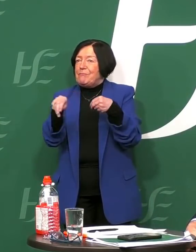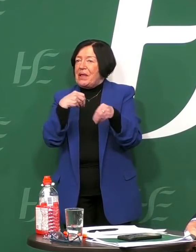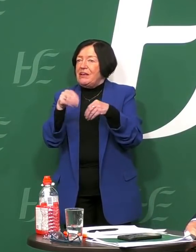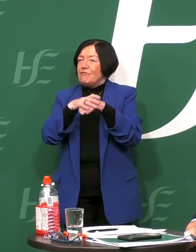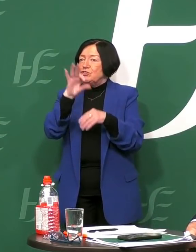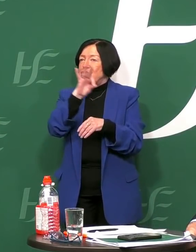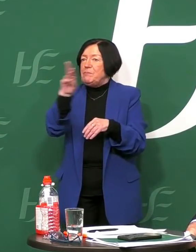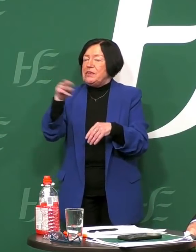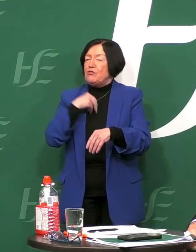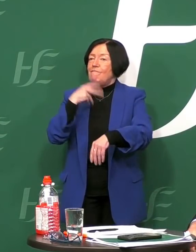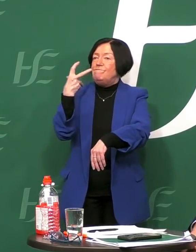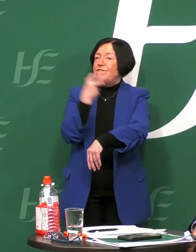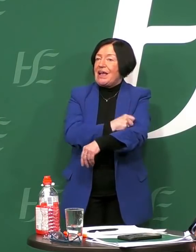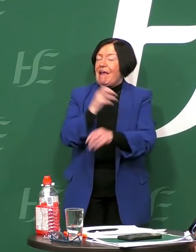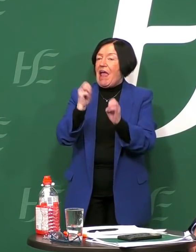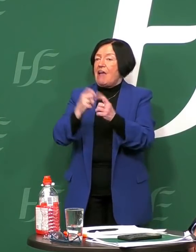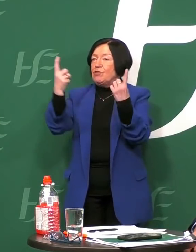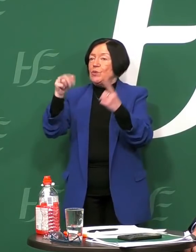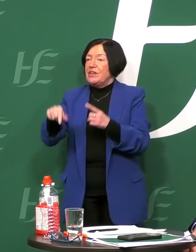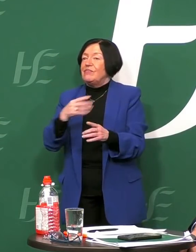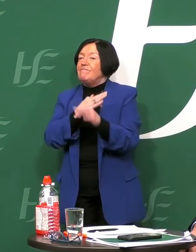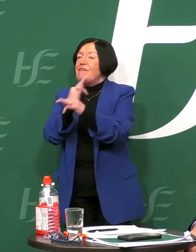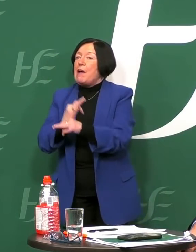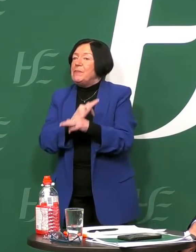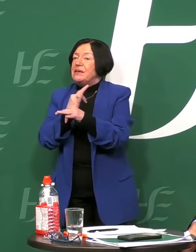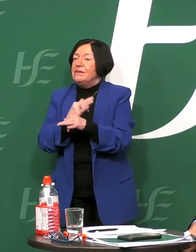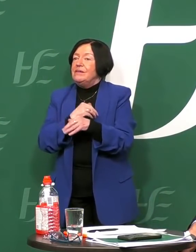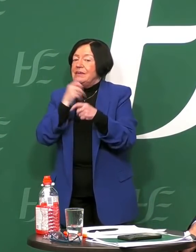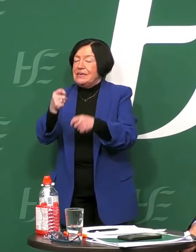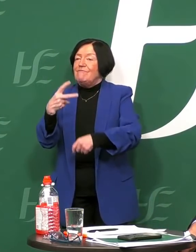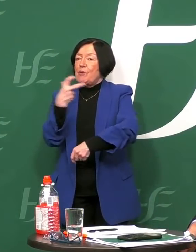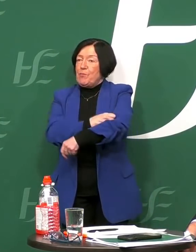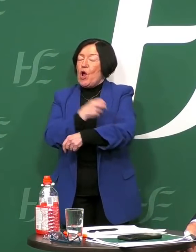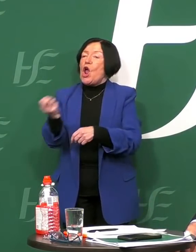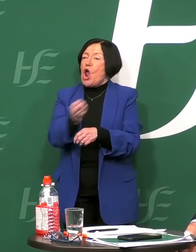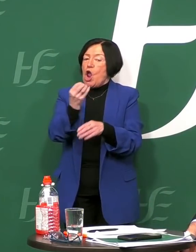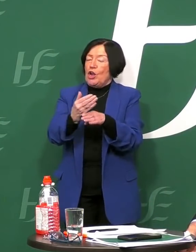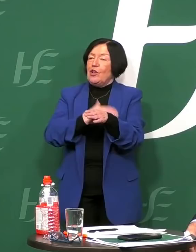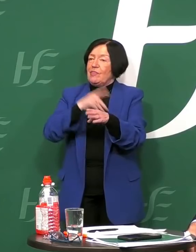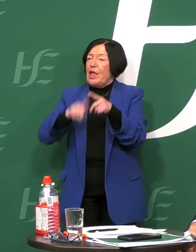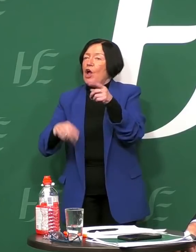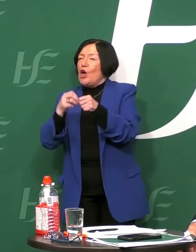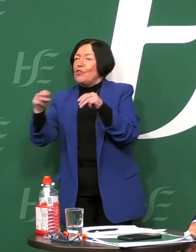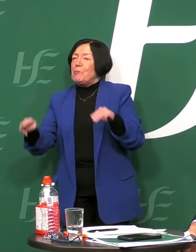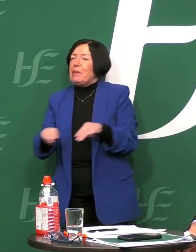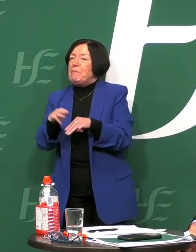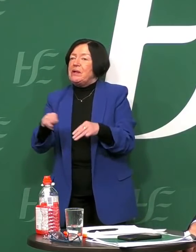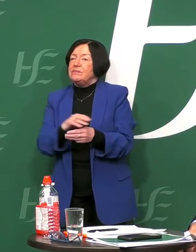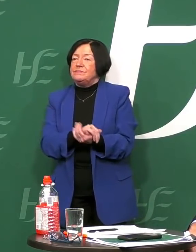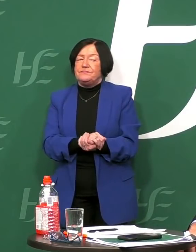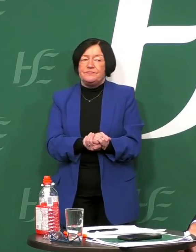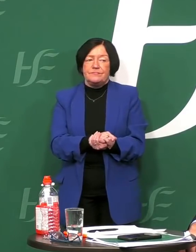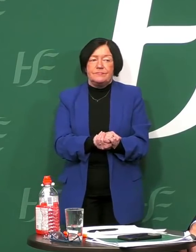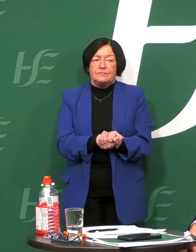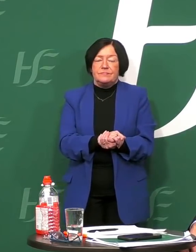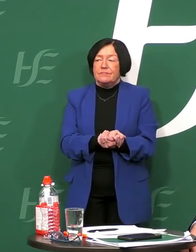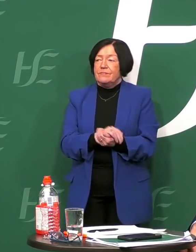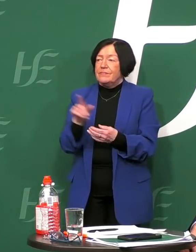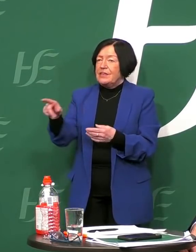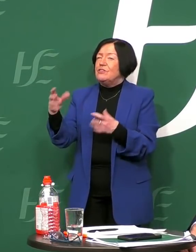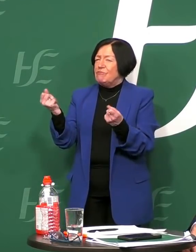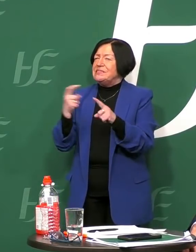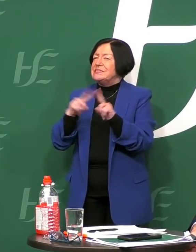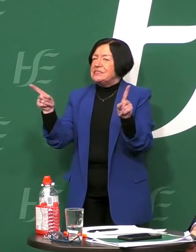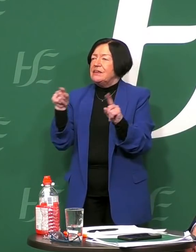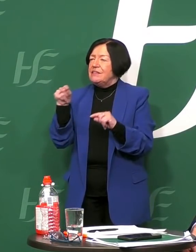to vaccinate everybody in the family, to give a booster, earlier to other people? Well, there is a difference there